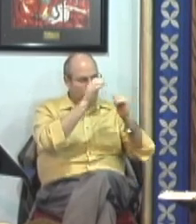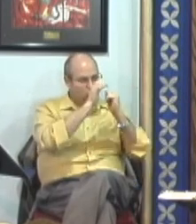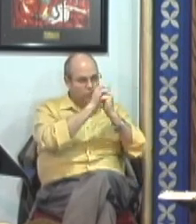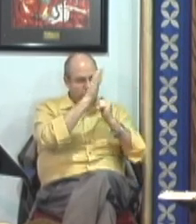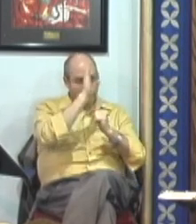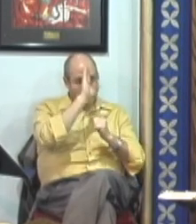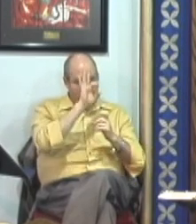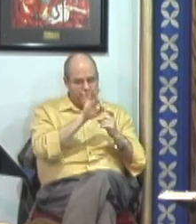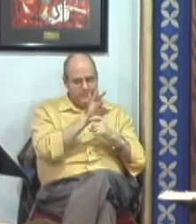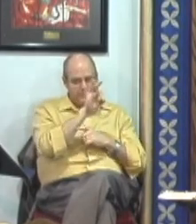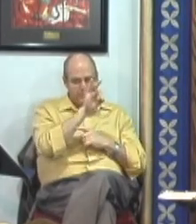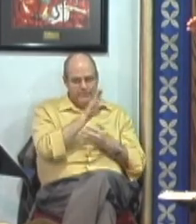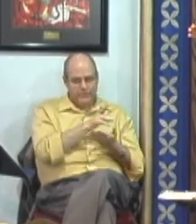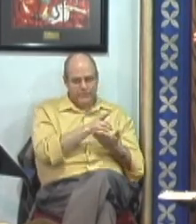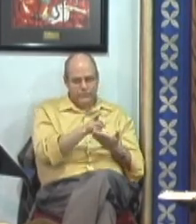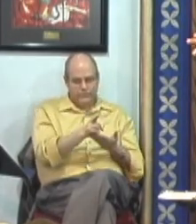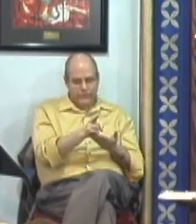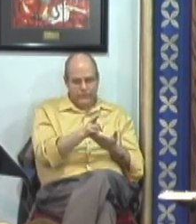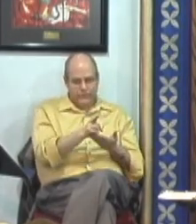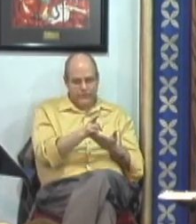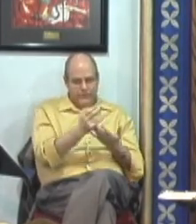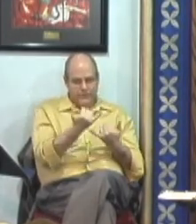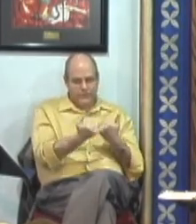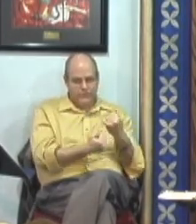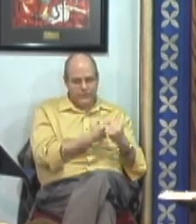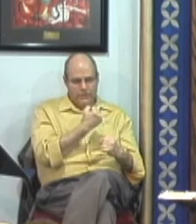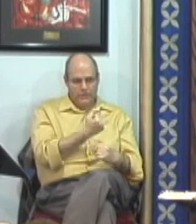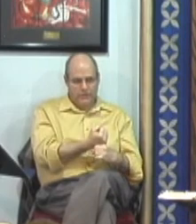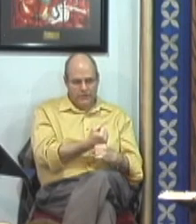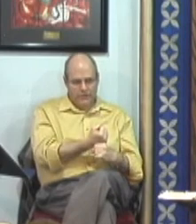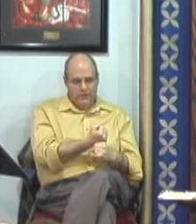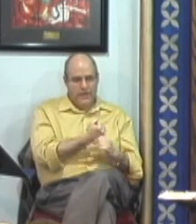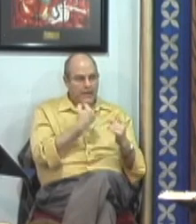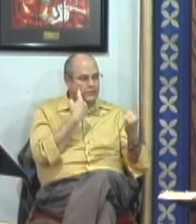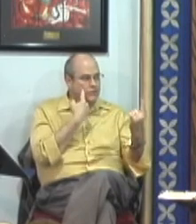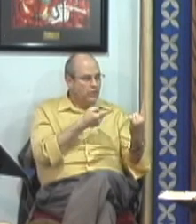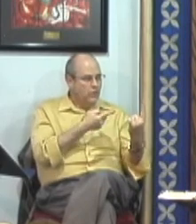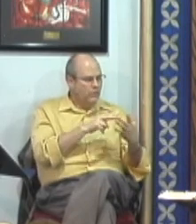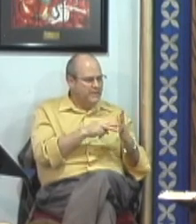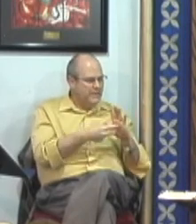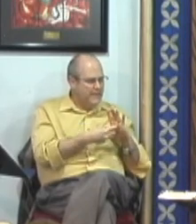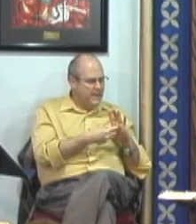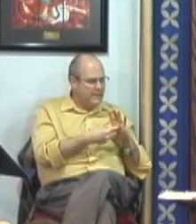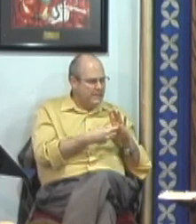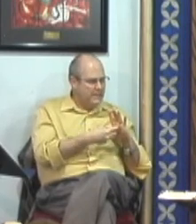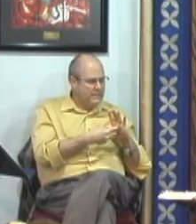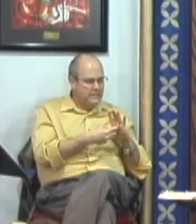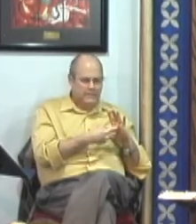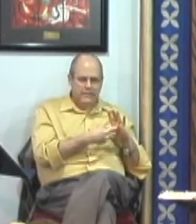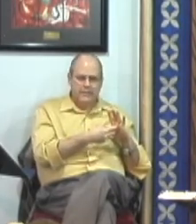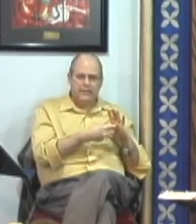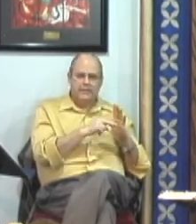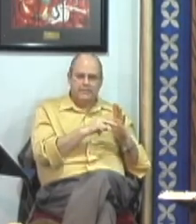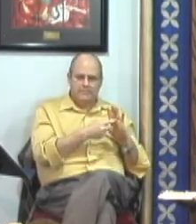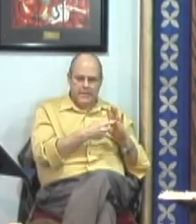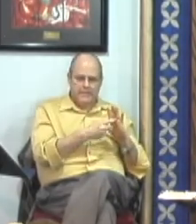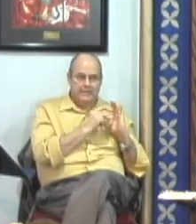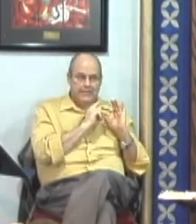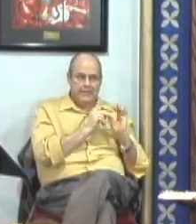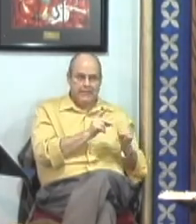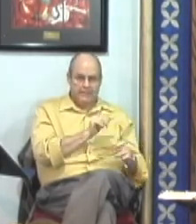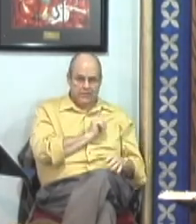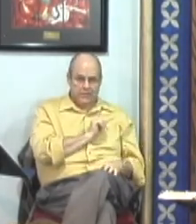worship God in spirit and in truth this year. Would that be a goal? And what does that mean, though? What have we learned today? That means